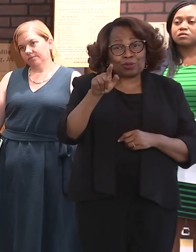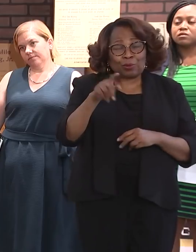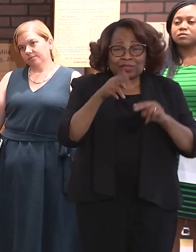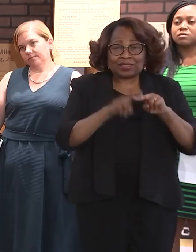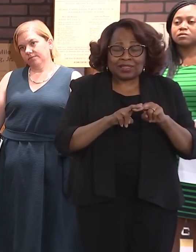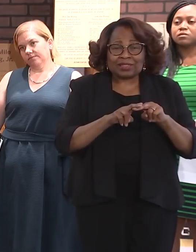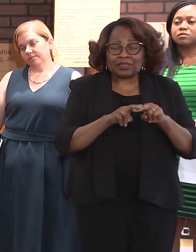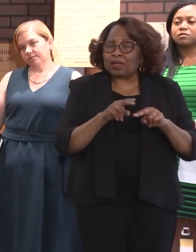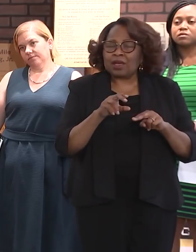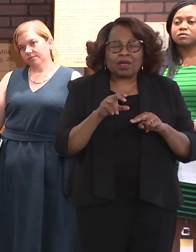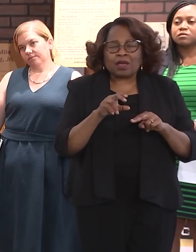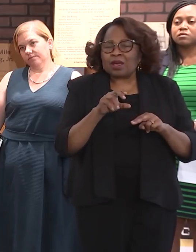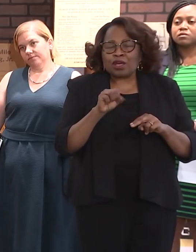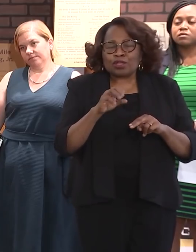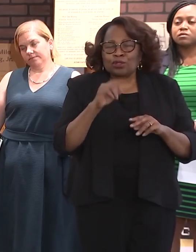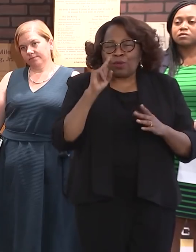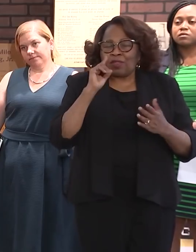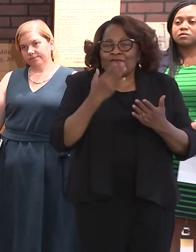So the fact that the